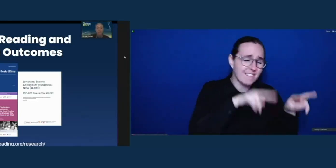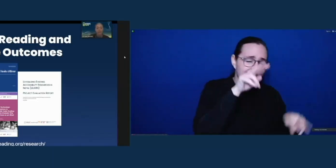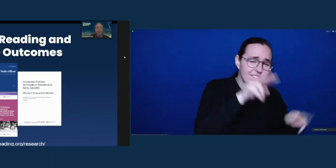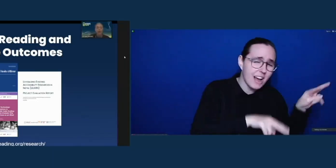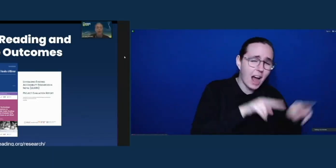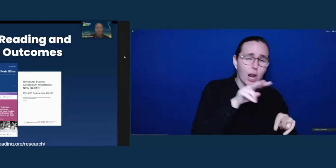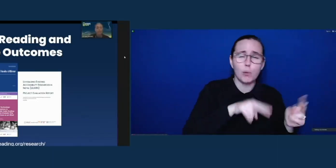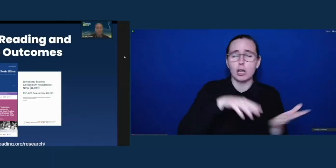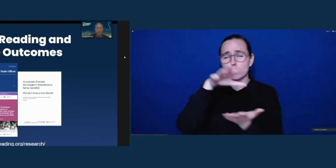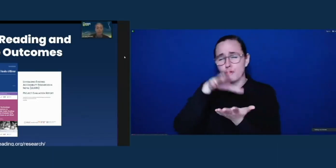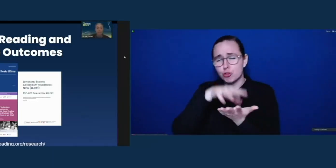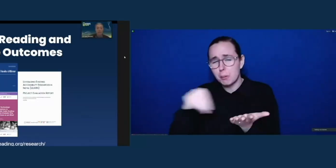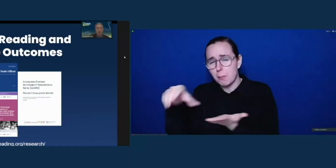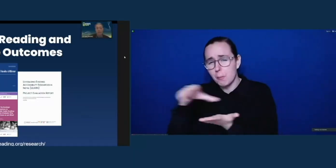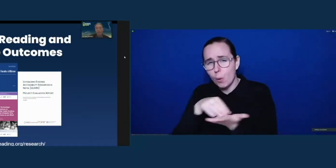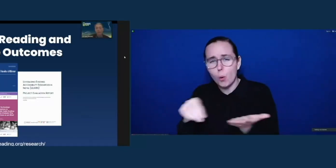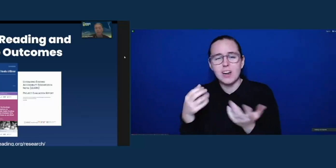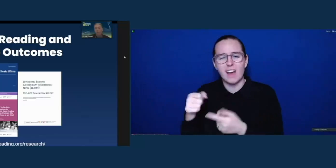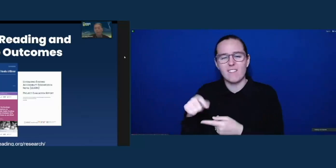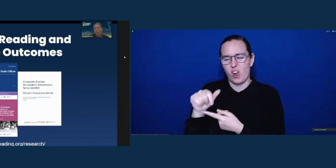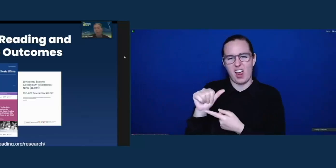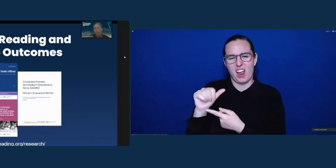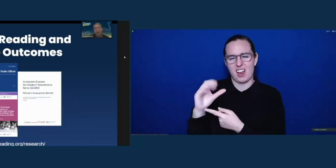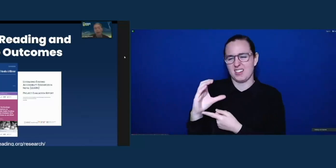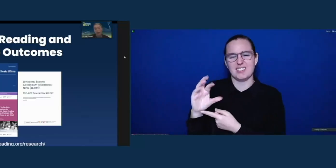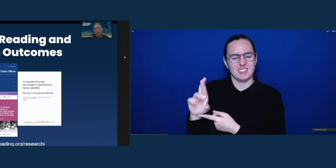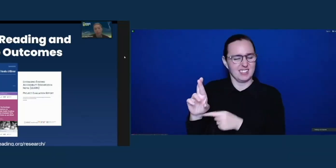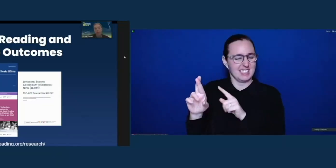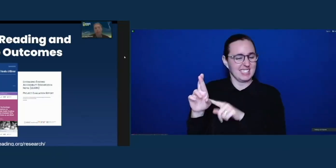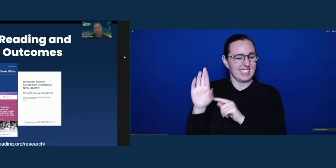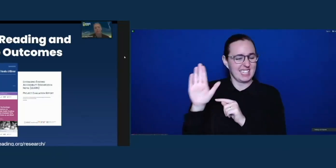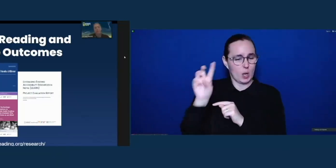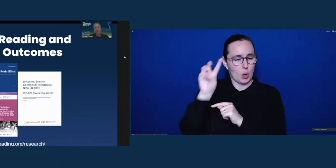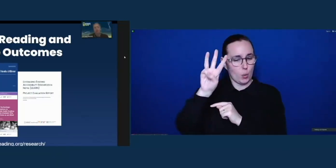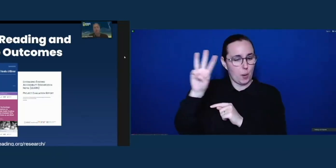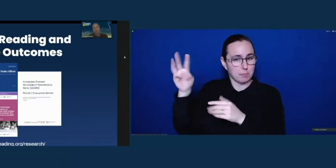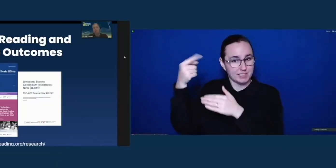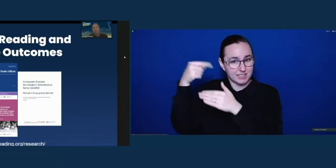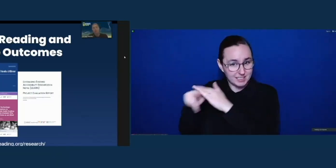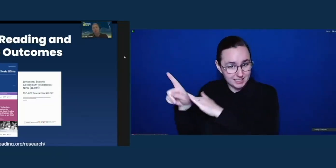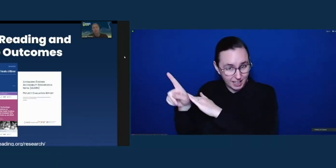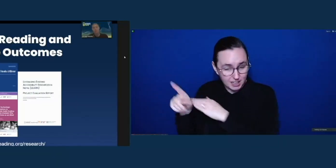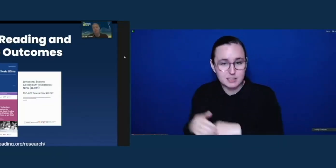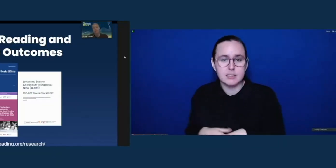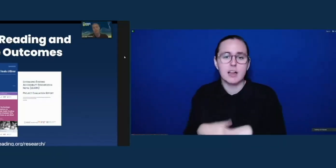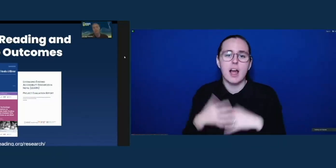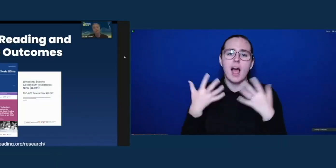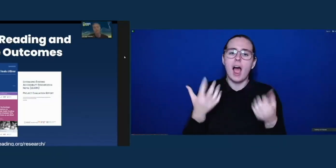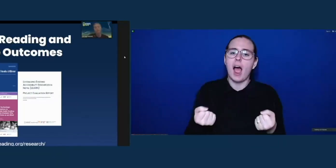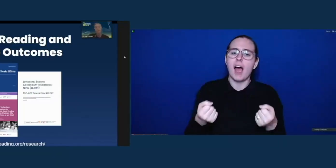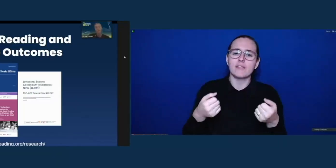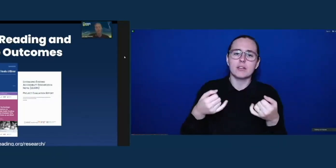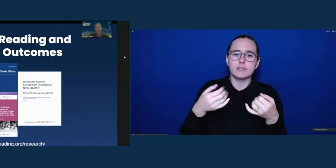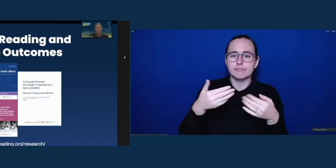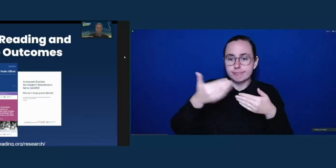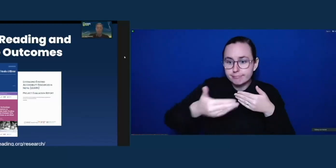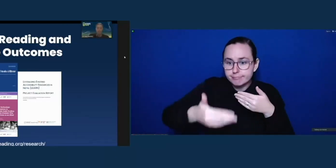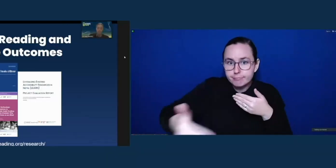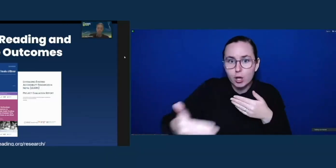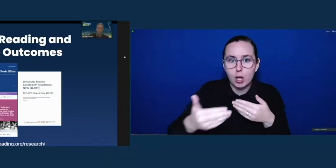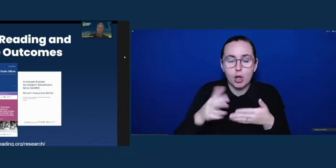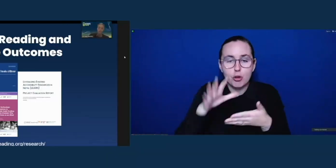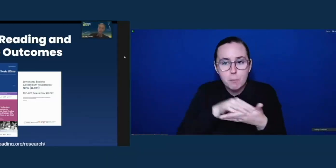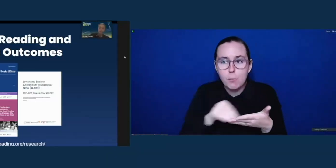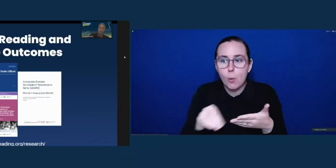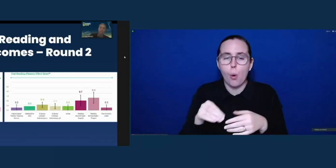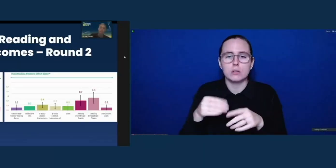website. These include baseline reports, endline reports, pilot reports, and like I said, summative round 2 level reports.